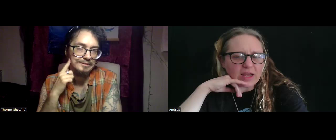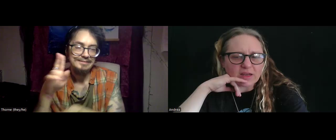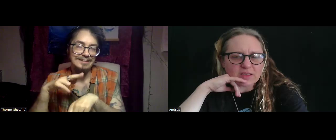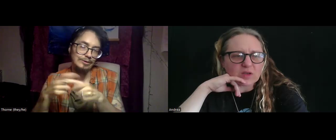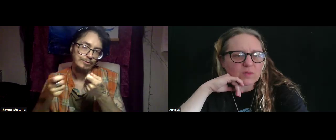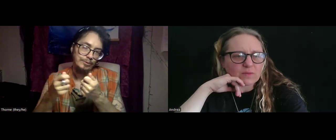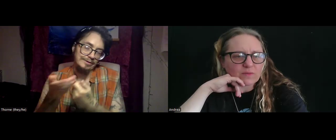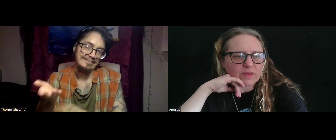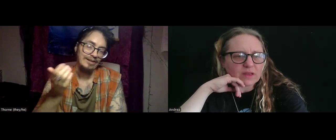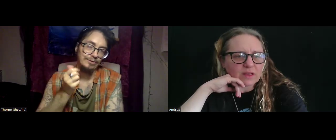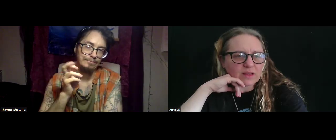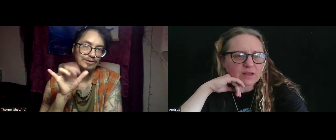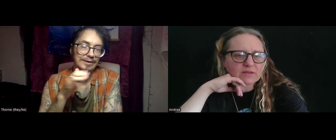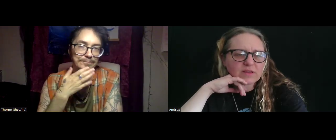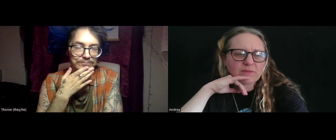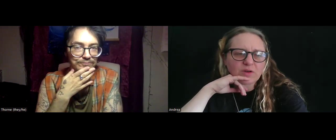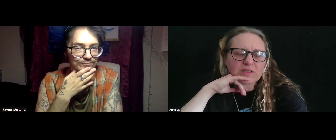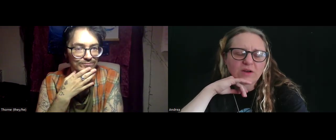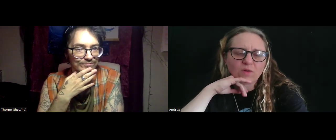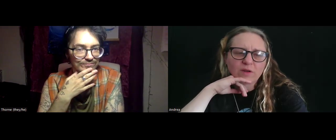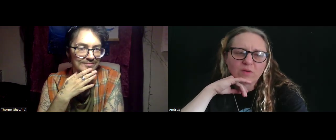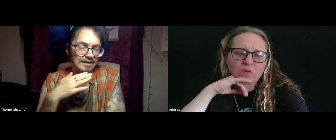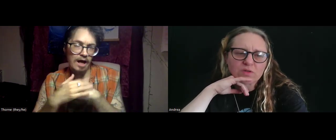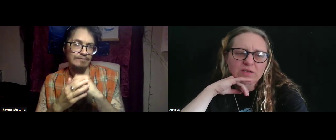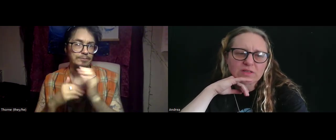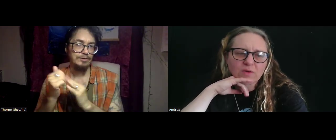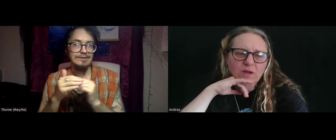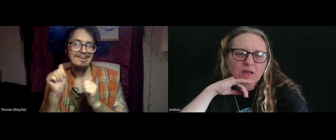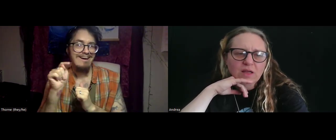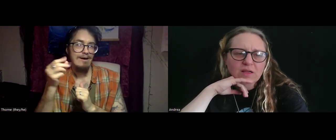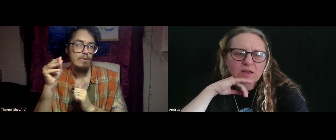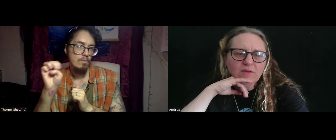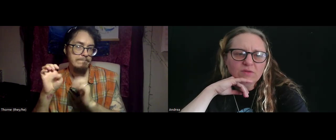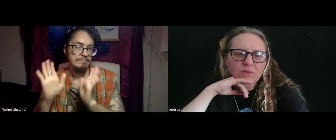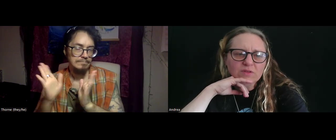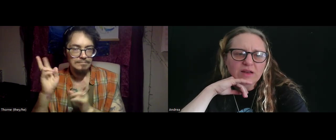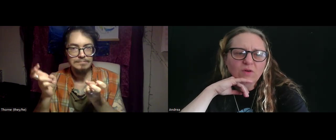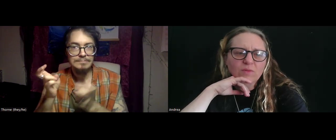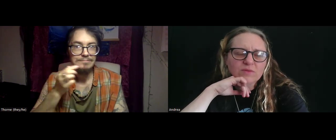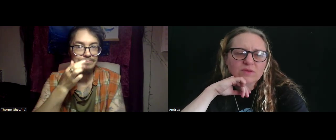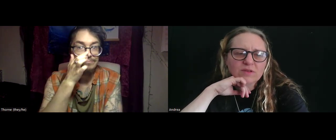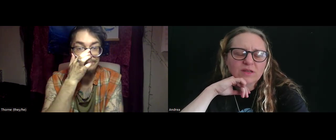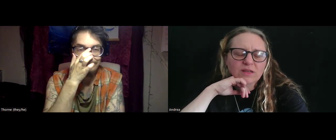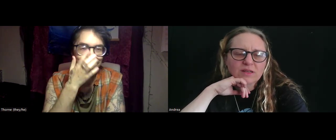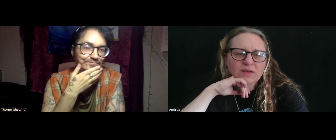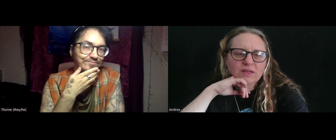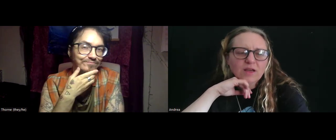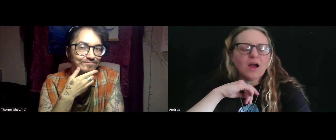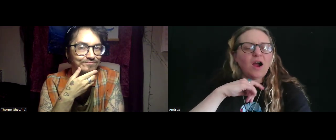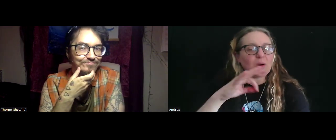zodiac. So, and because Mercury's at home there, it rules it. So they're comfortable, it's at home. Yeah. All right, well,